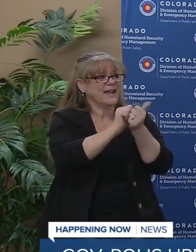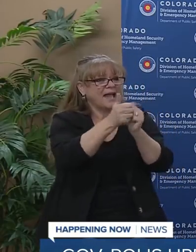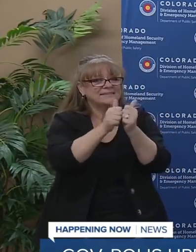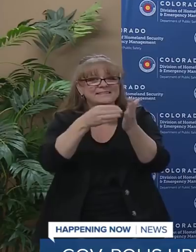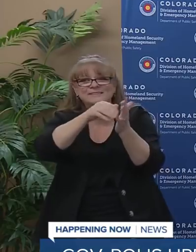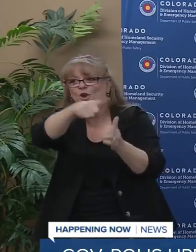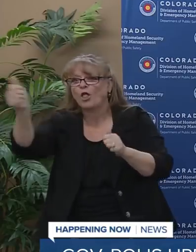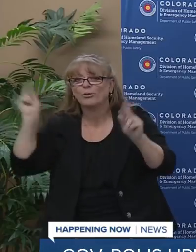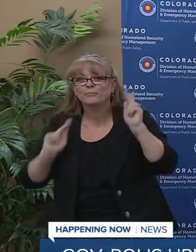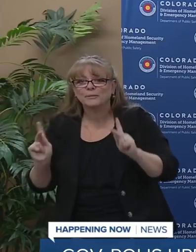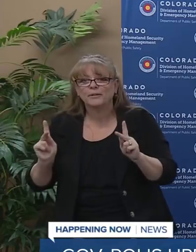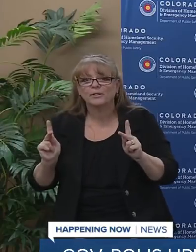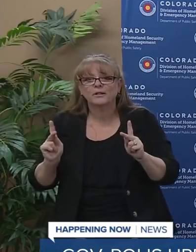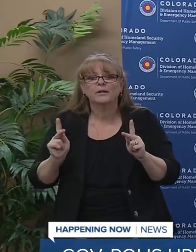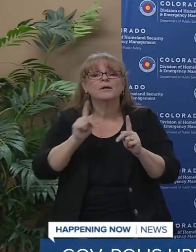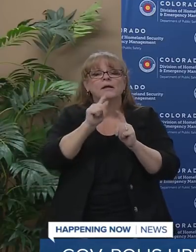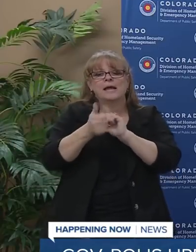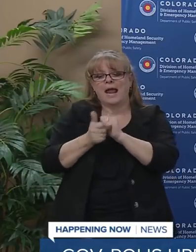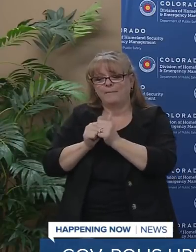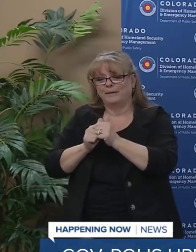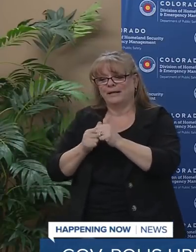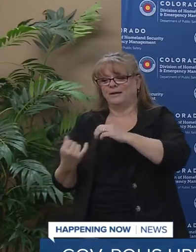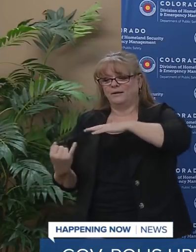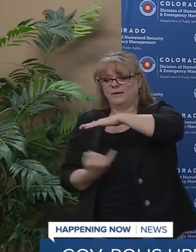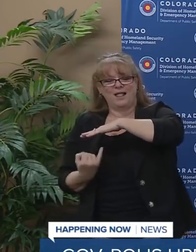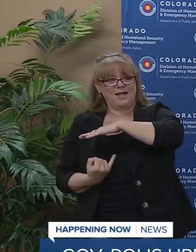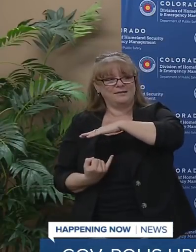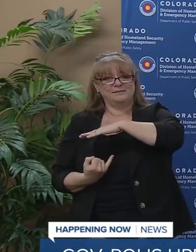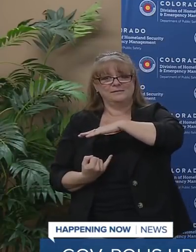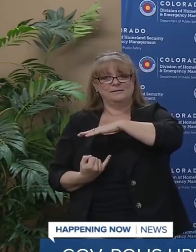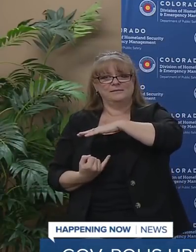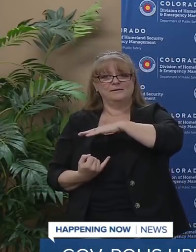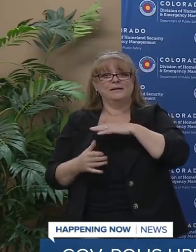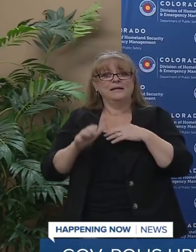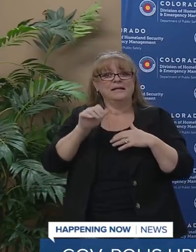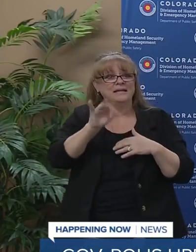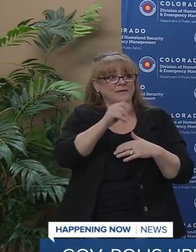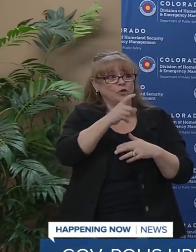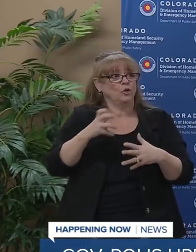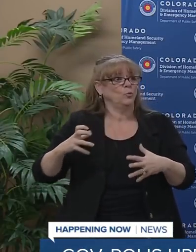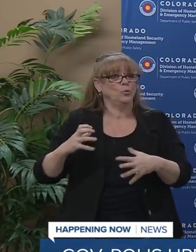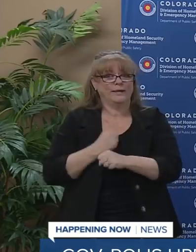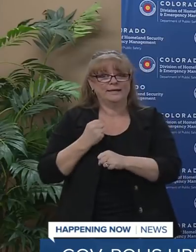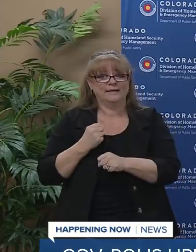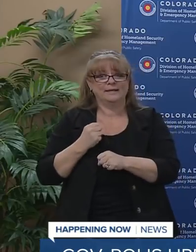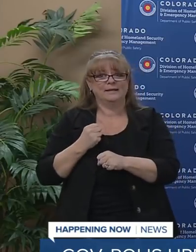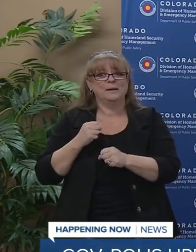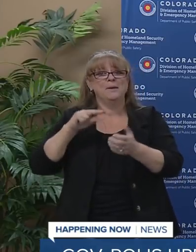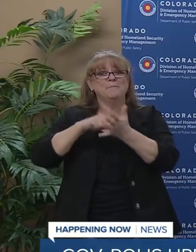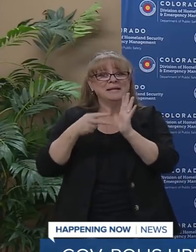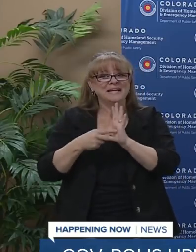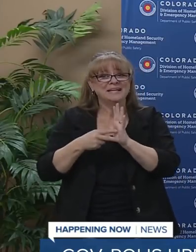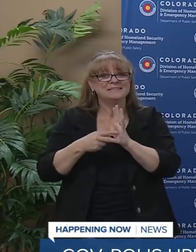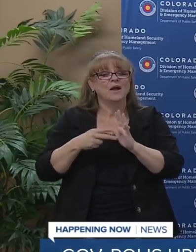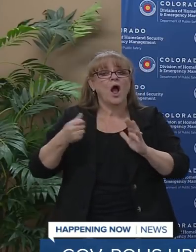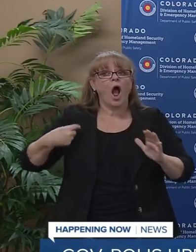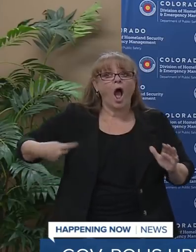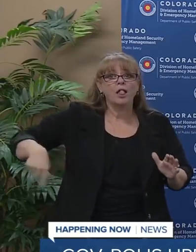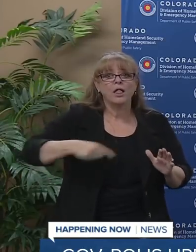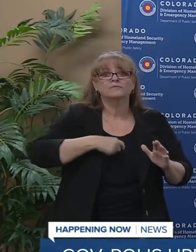And the more people win that contest, the sooner we can all return to work, return to socializing, return to having